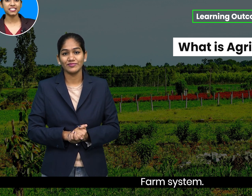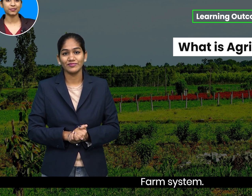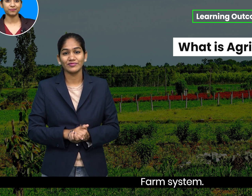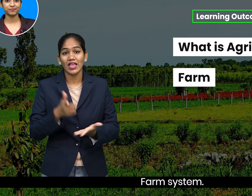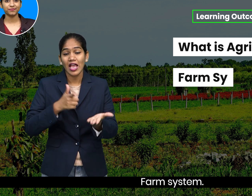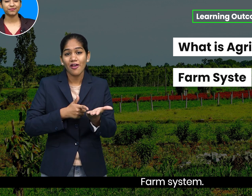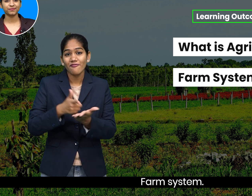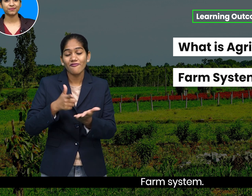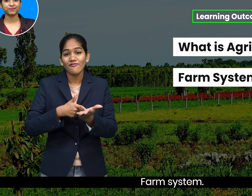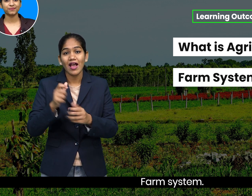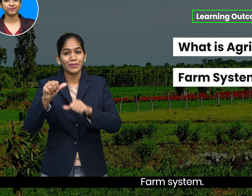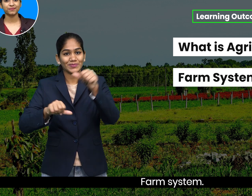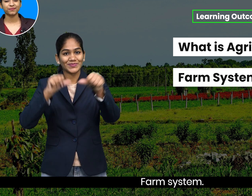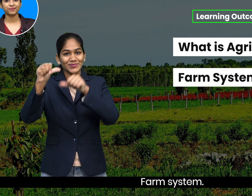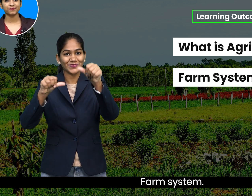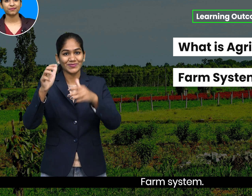farm system,